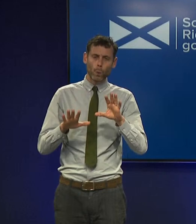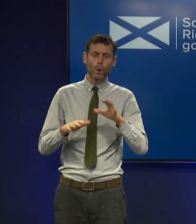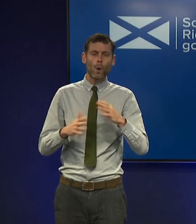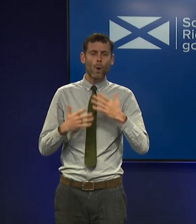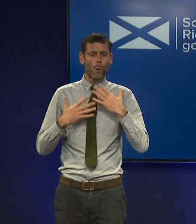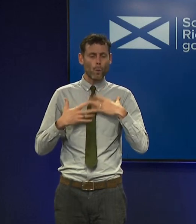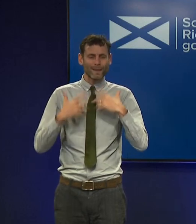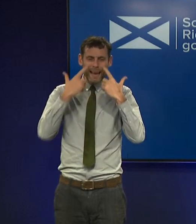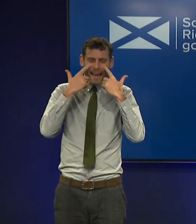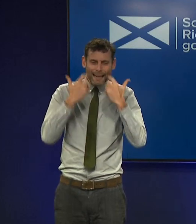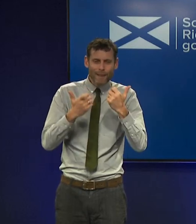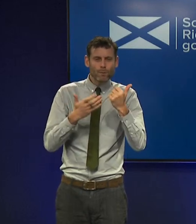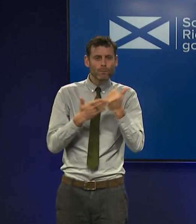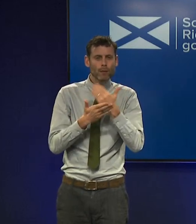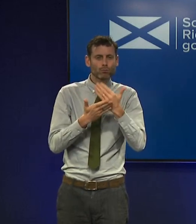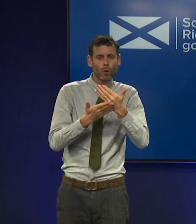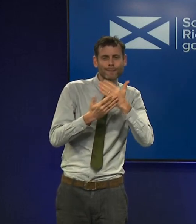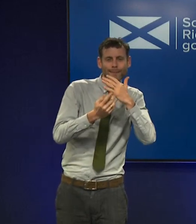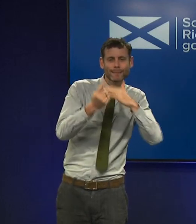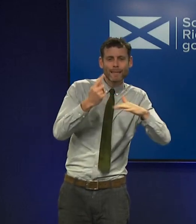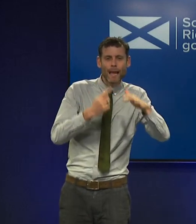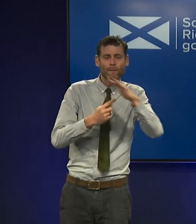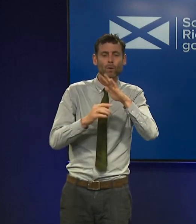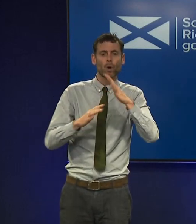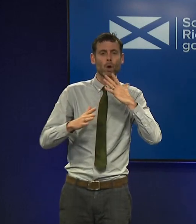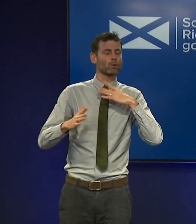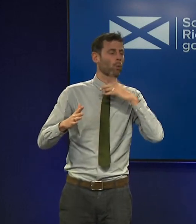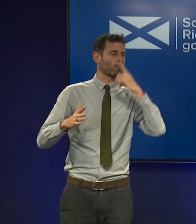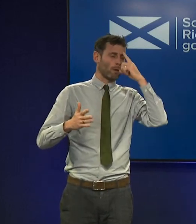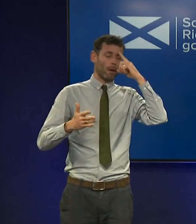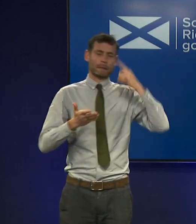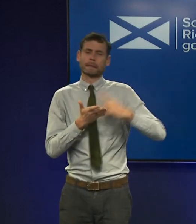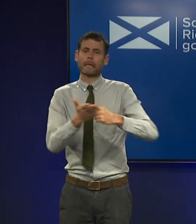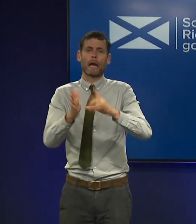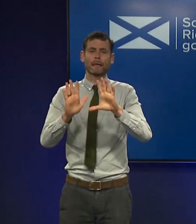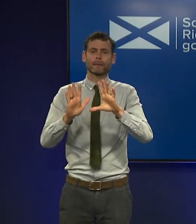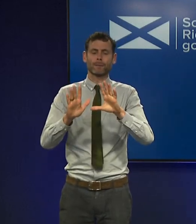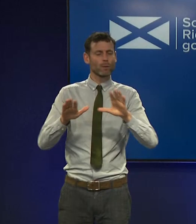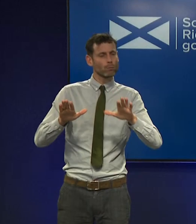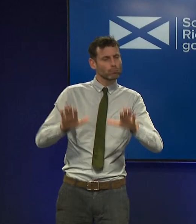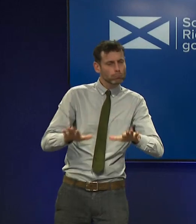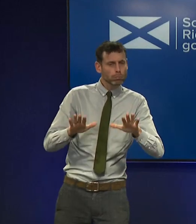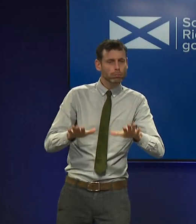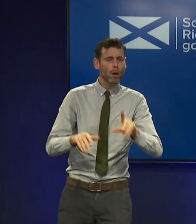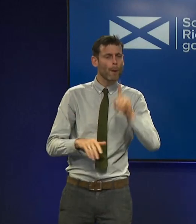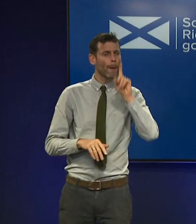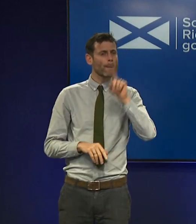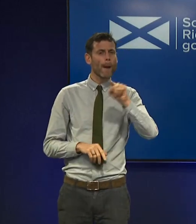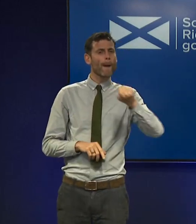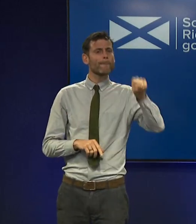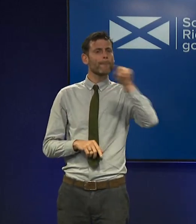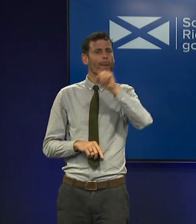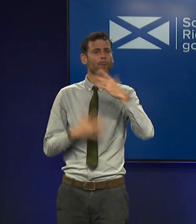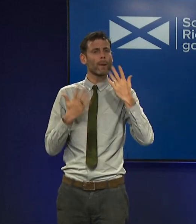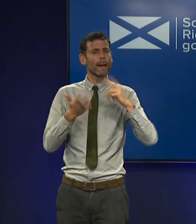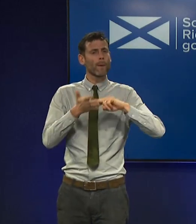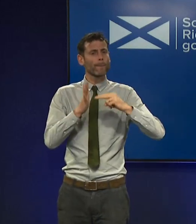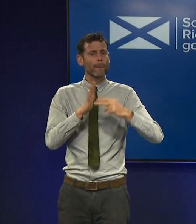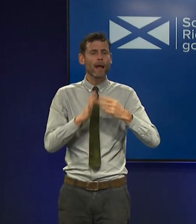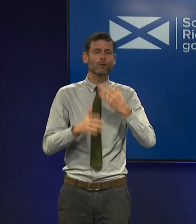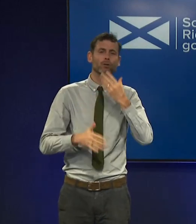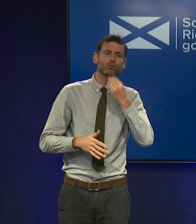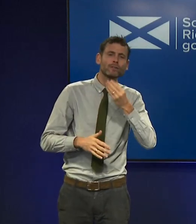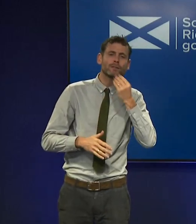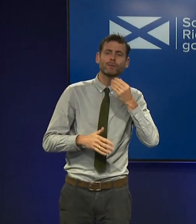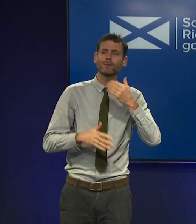people were thinking about Christmas, big travel plans, big gatherings. What would you say to them in that regard? Should they put